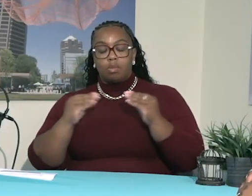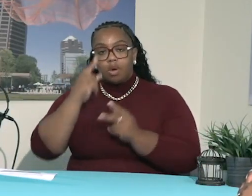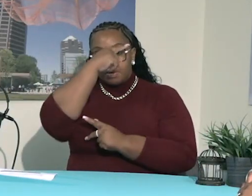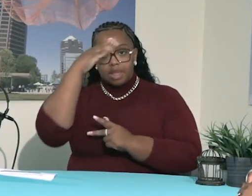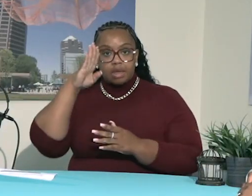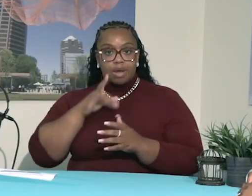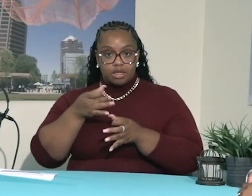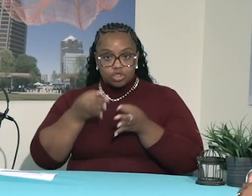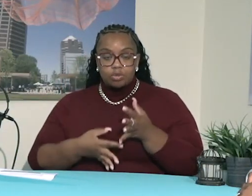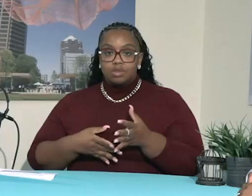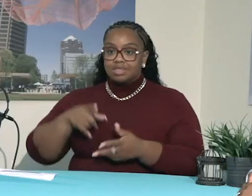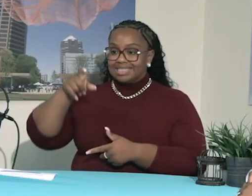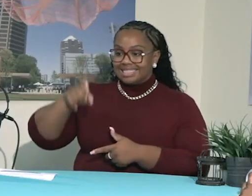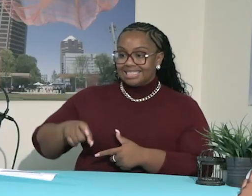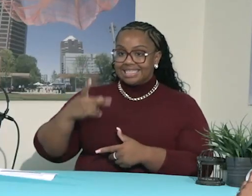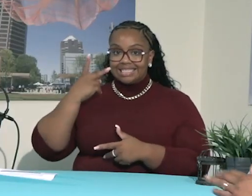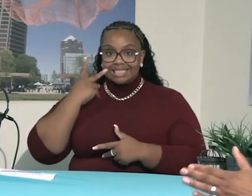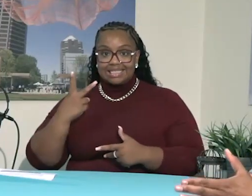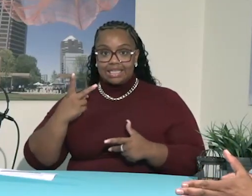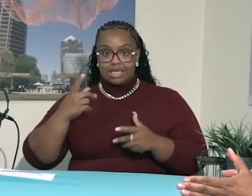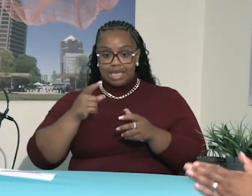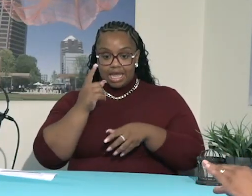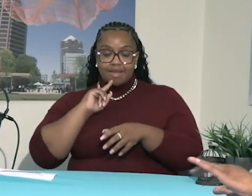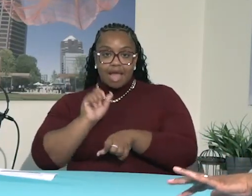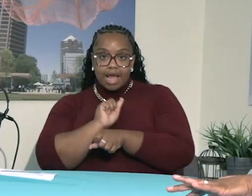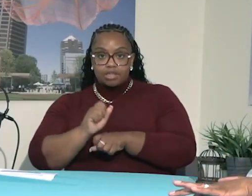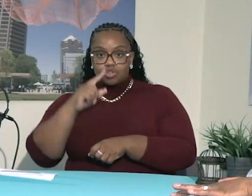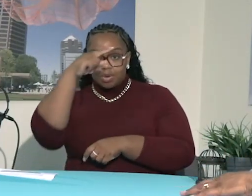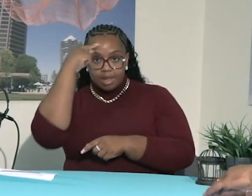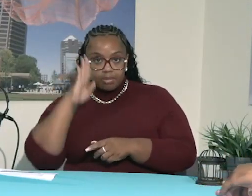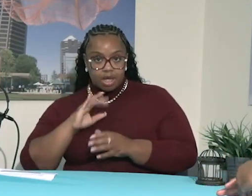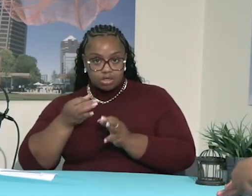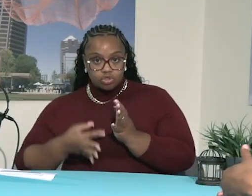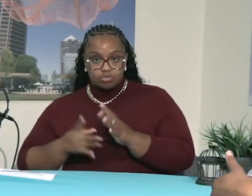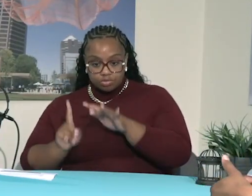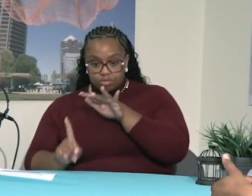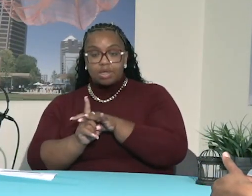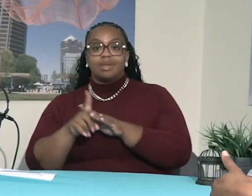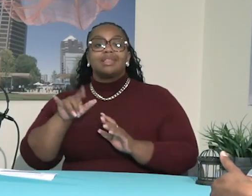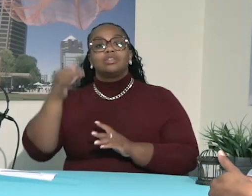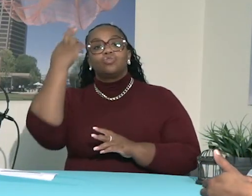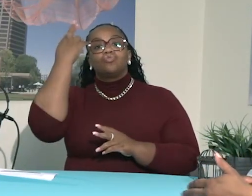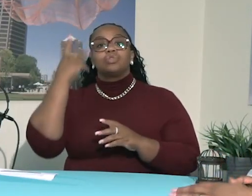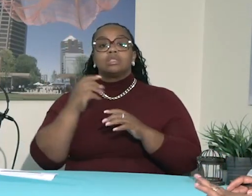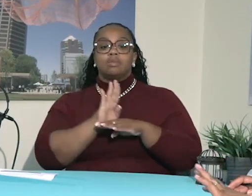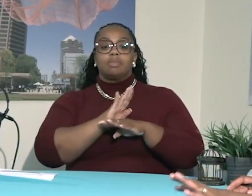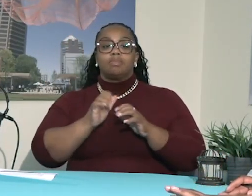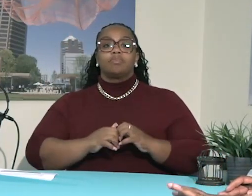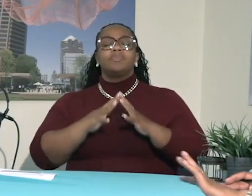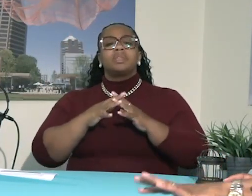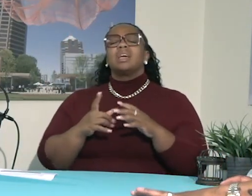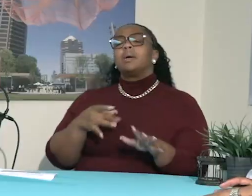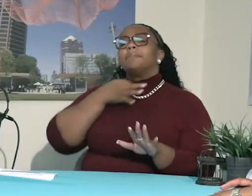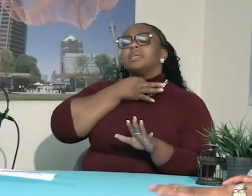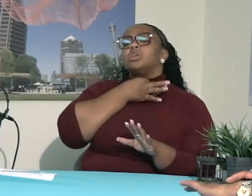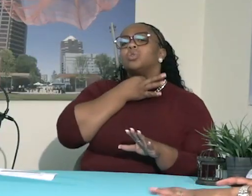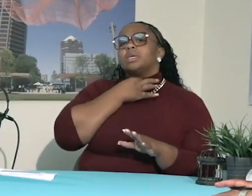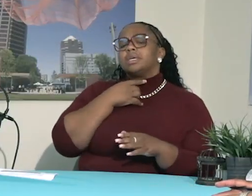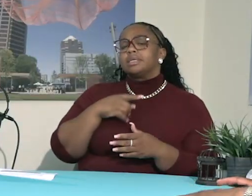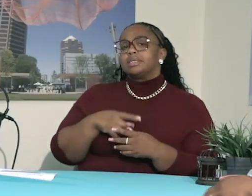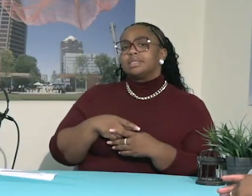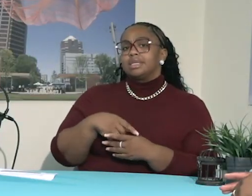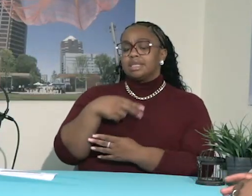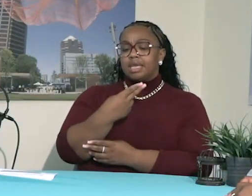that's why I launched MyASL Teacher Rocks. All right. I'm curious. Are the HBCUs that you've approached, if you've approached them, are